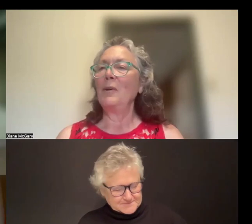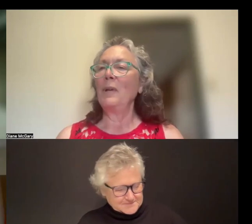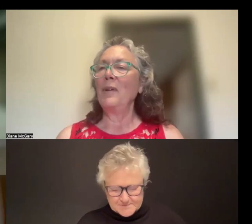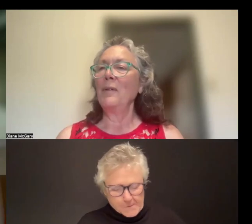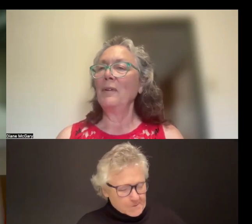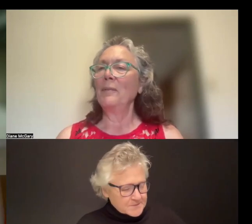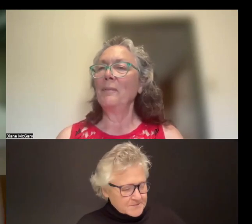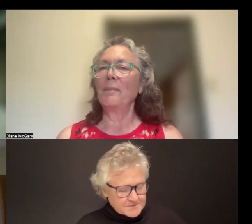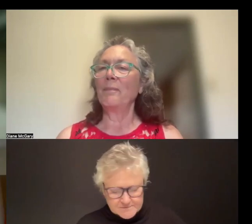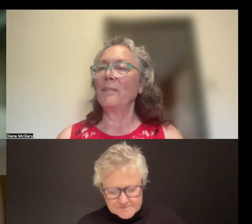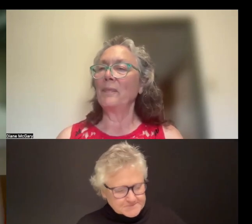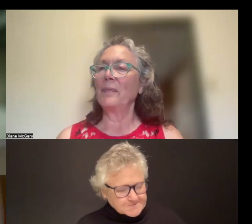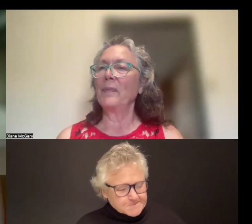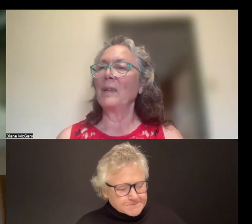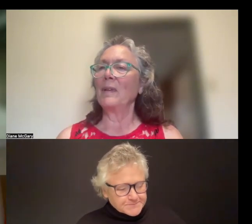And here we go.